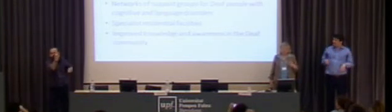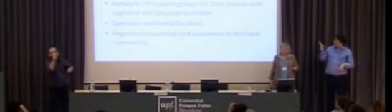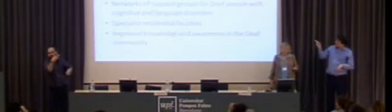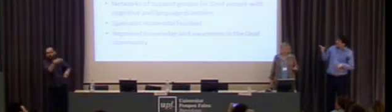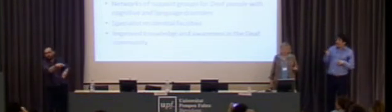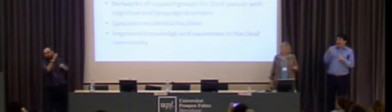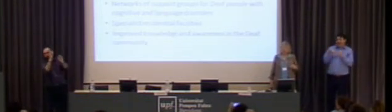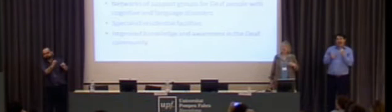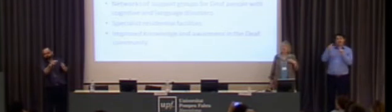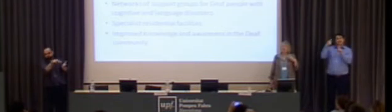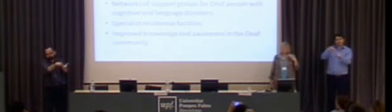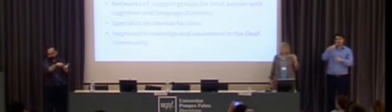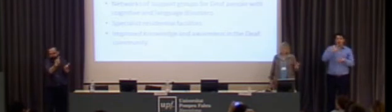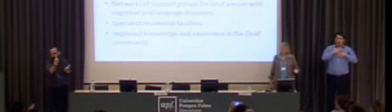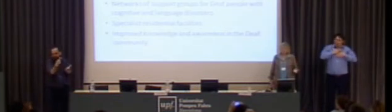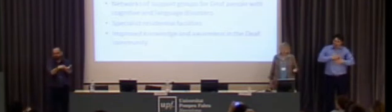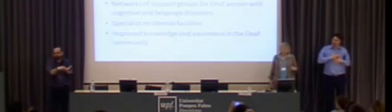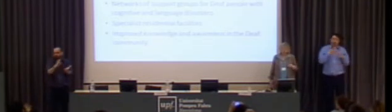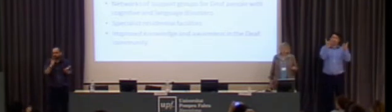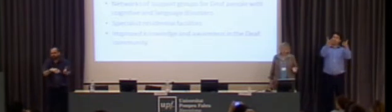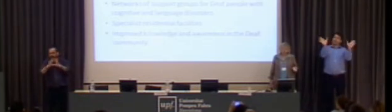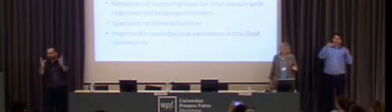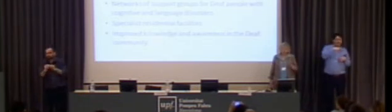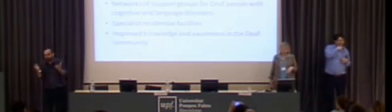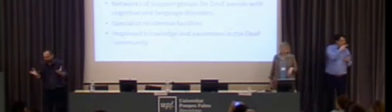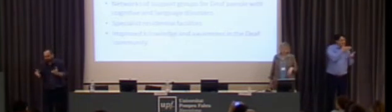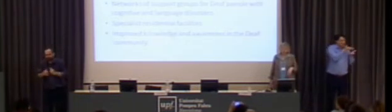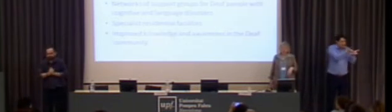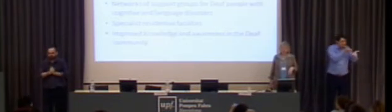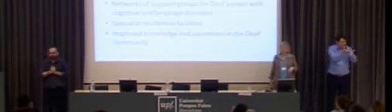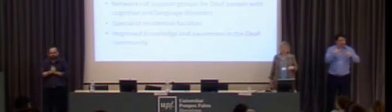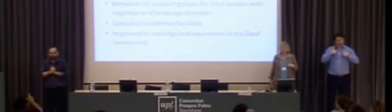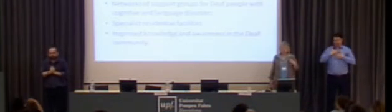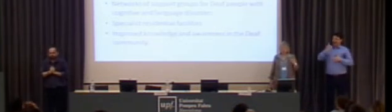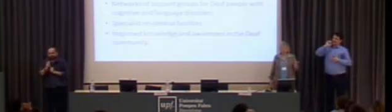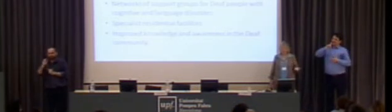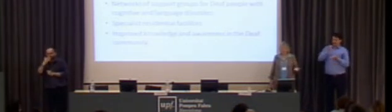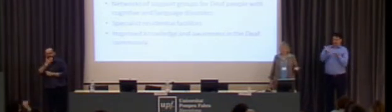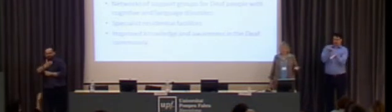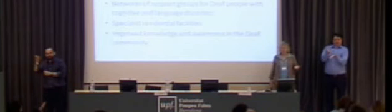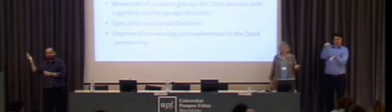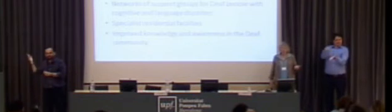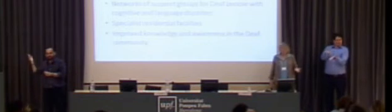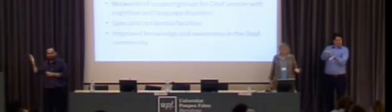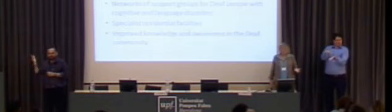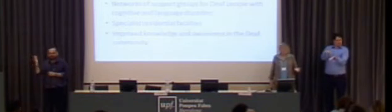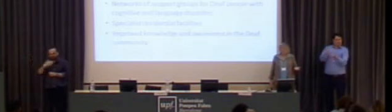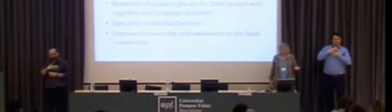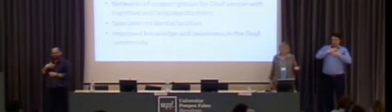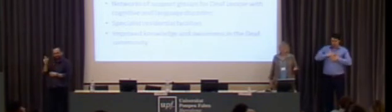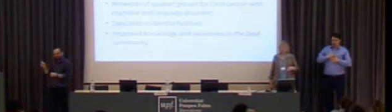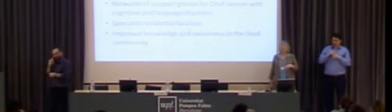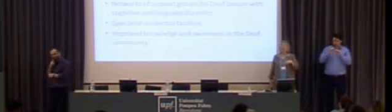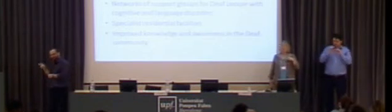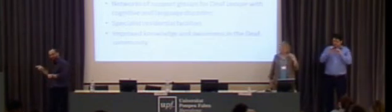specialist services so that we can provide early diagnosis and intervention. We need appropriate training for